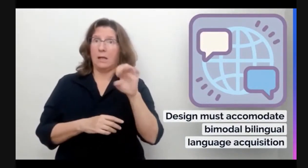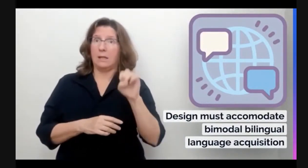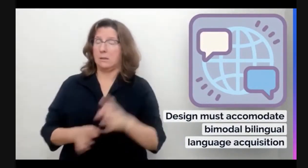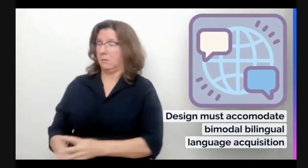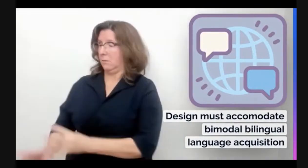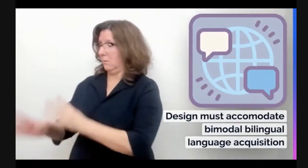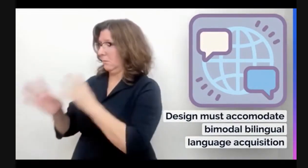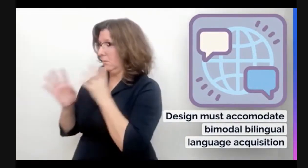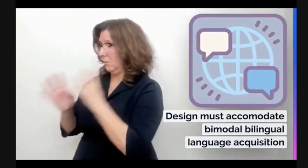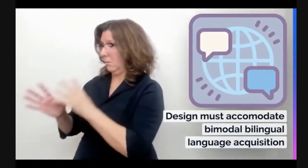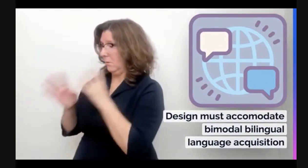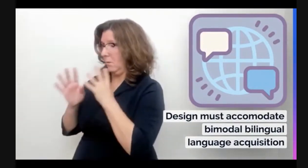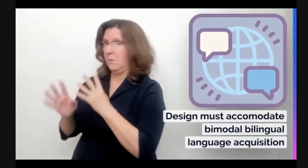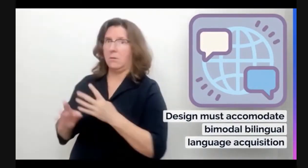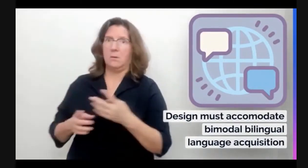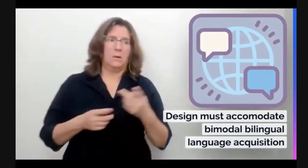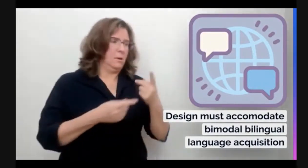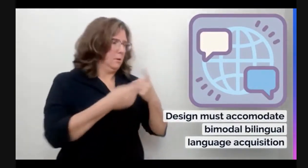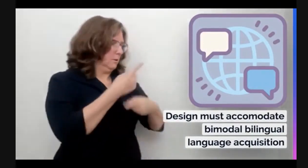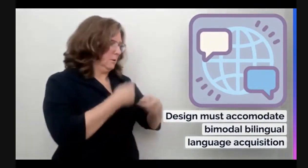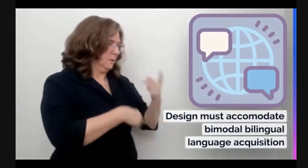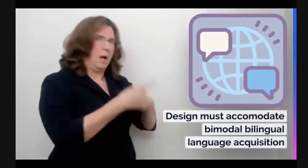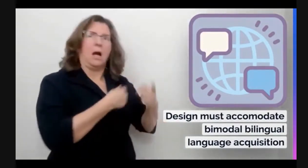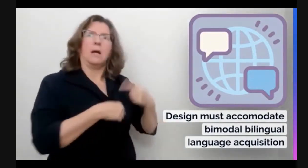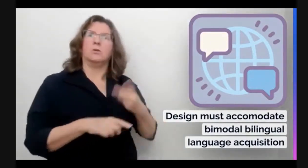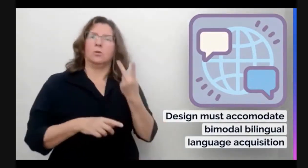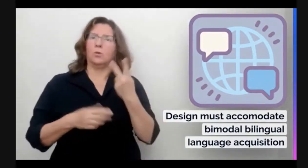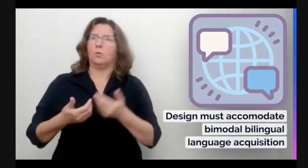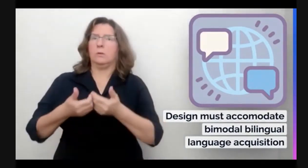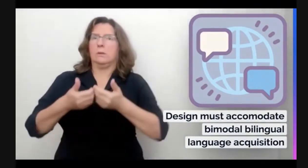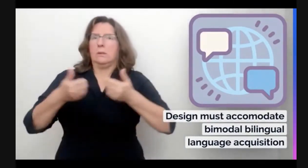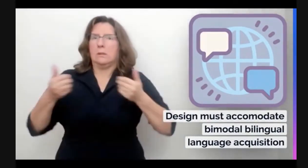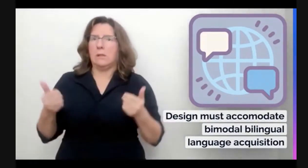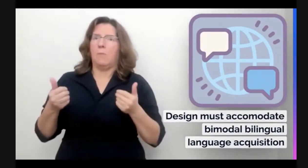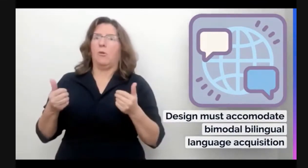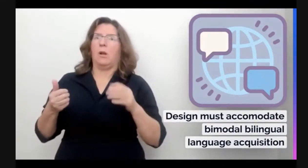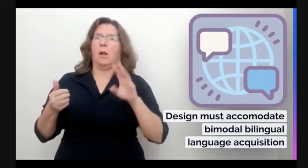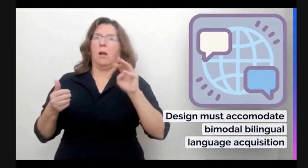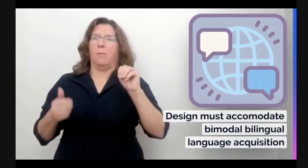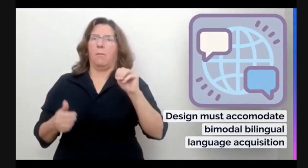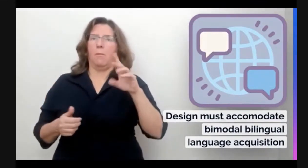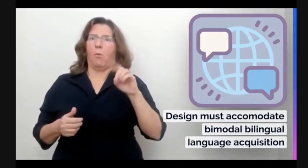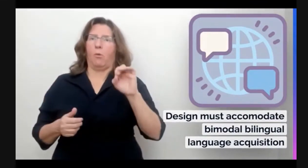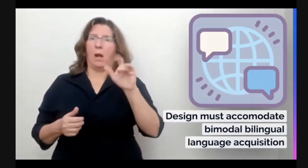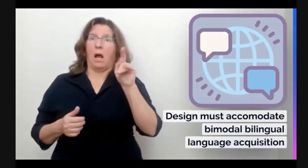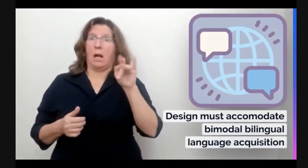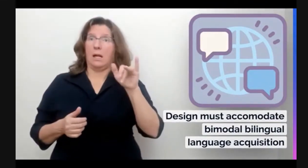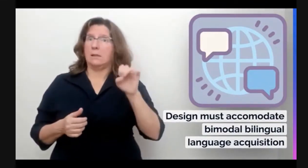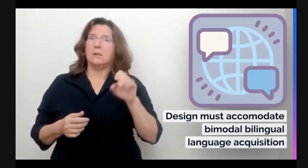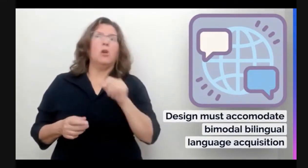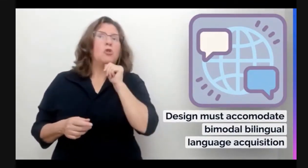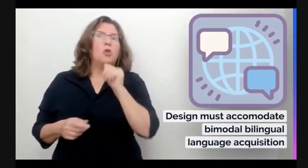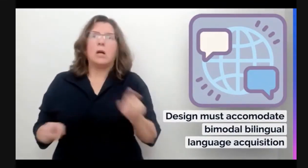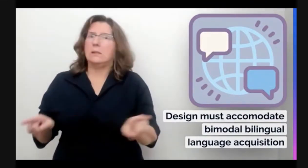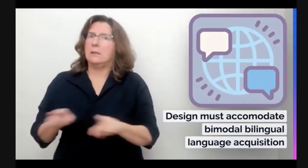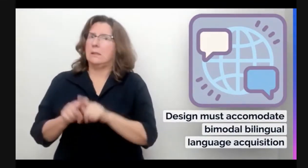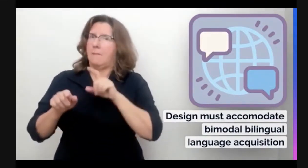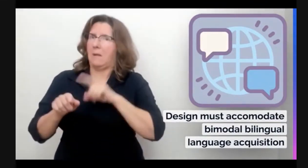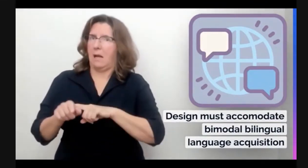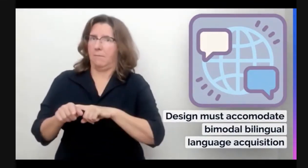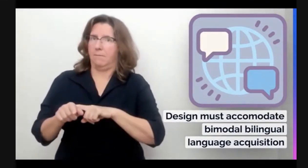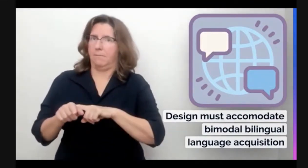The two modalities of speaking and signing, but they are not presented at the same